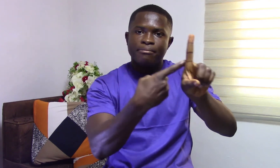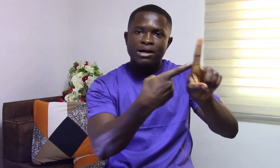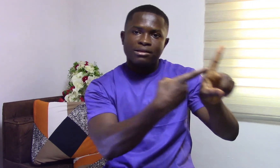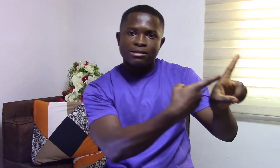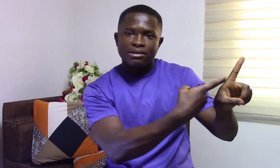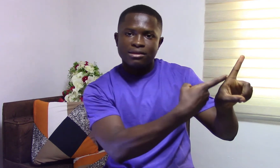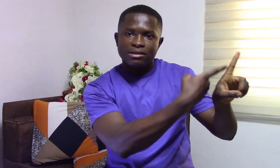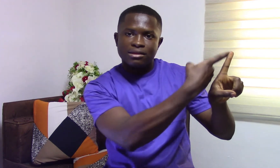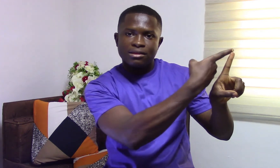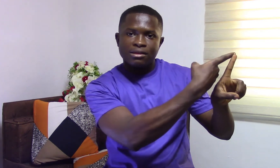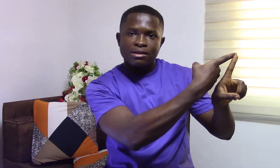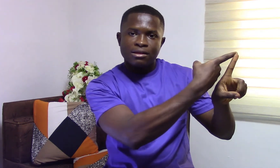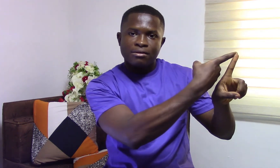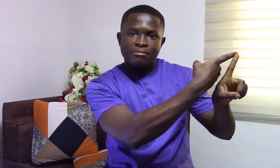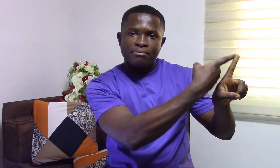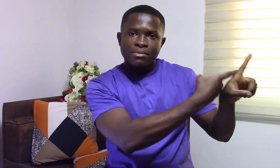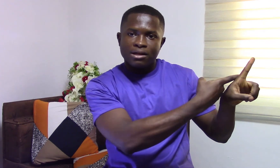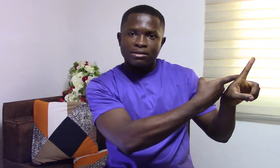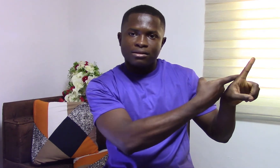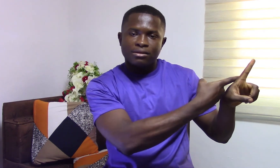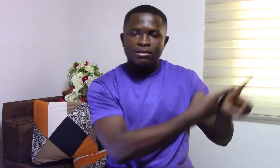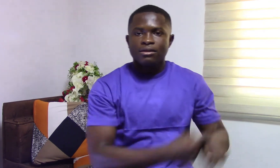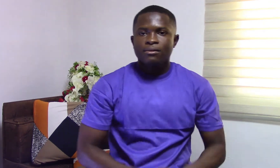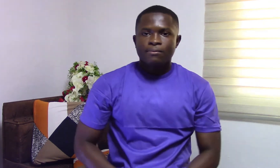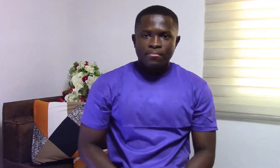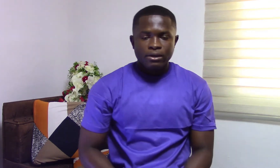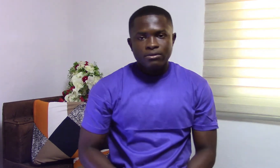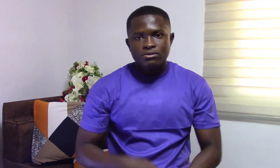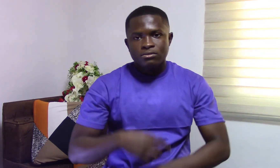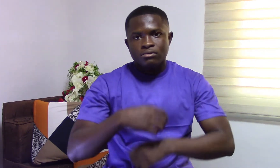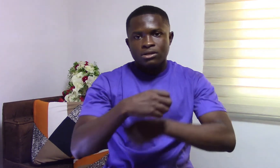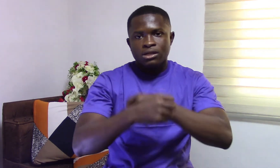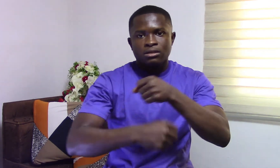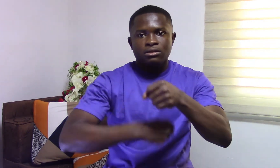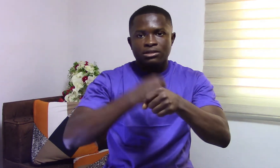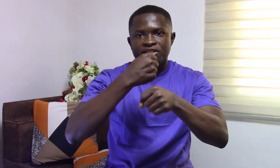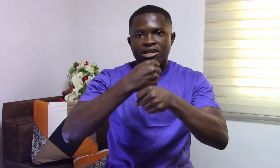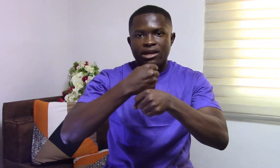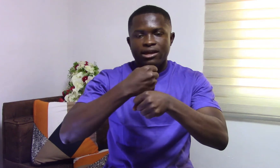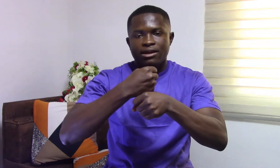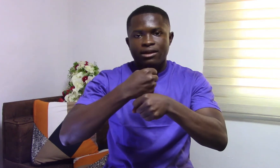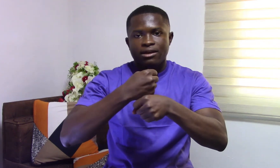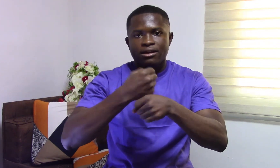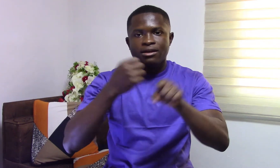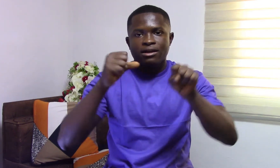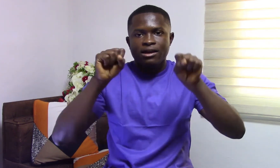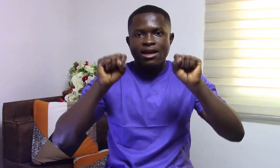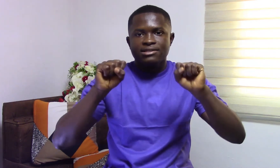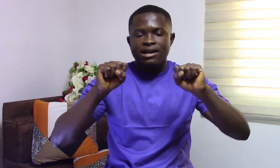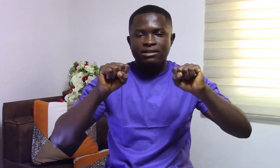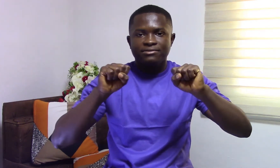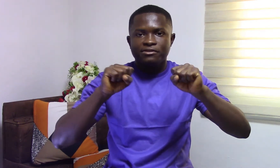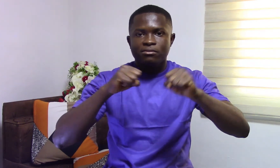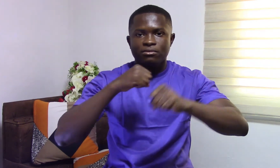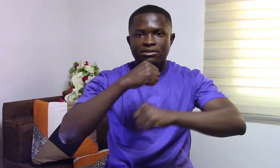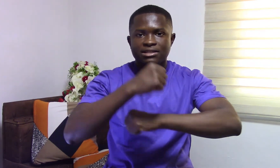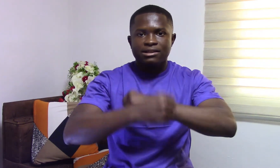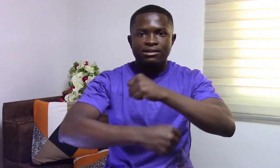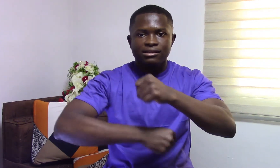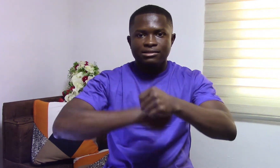Month. Month. Then we do year. S hand form, you circle it and then